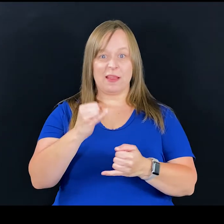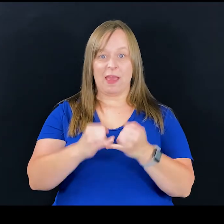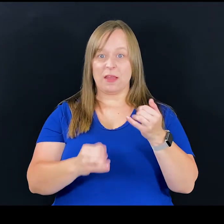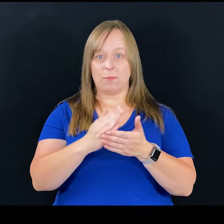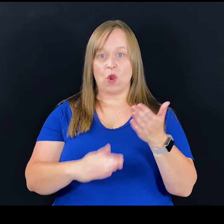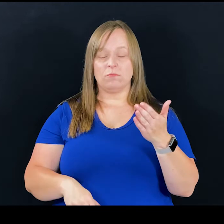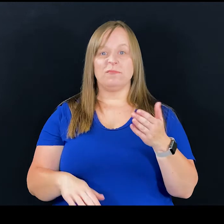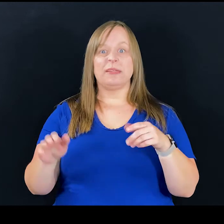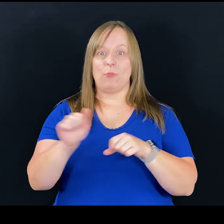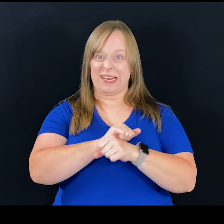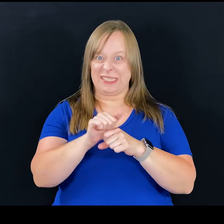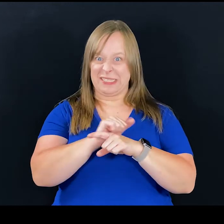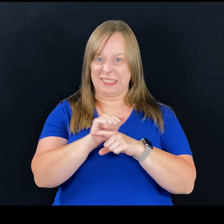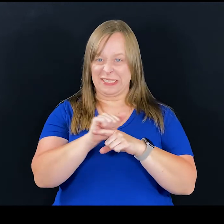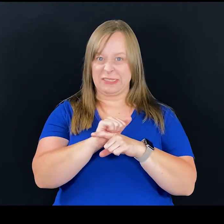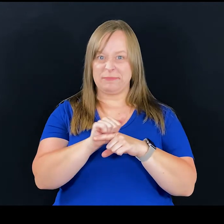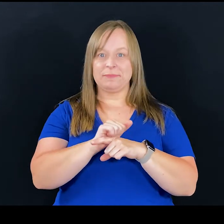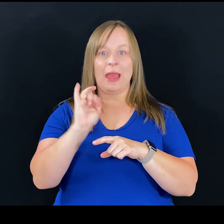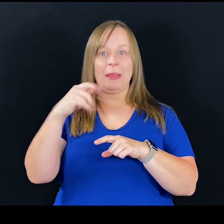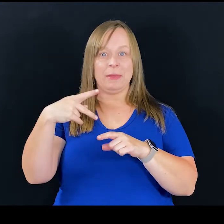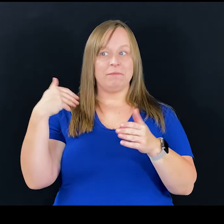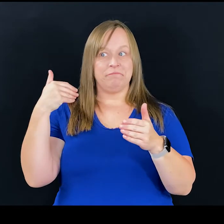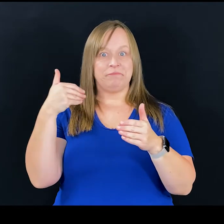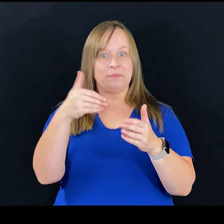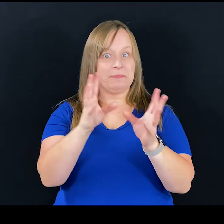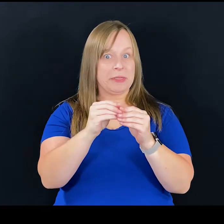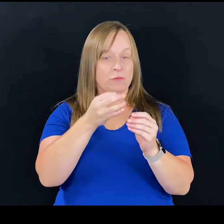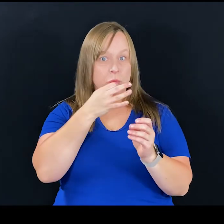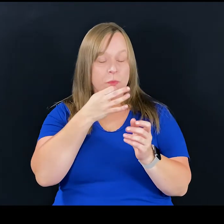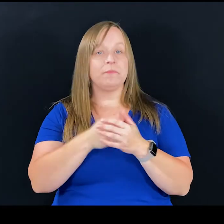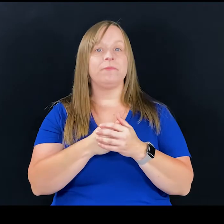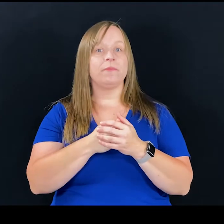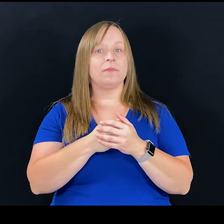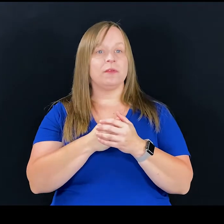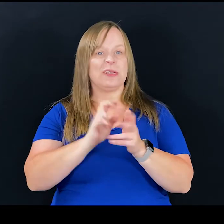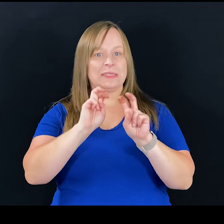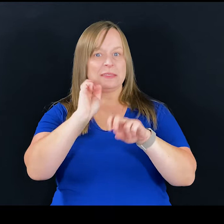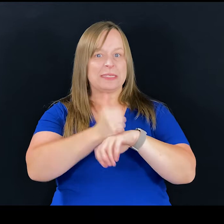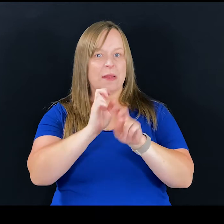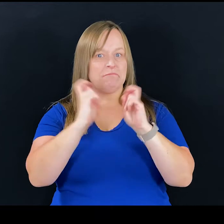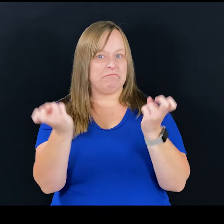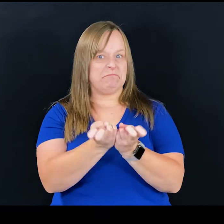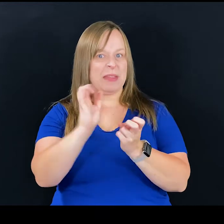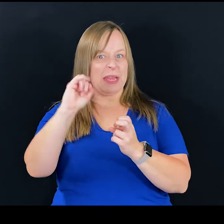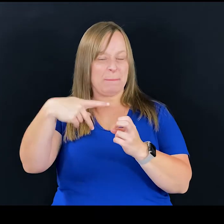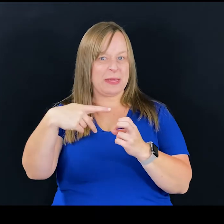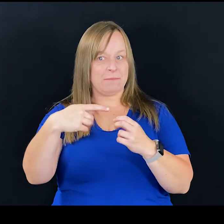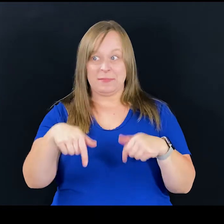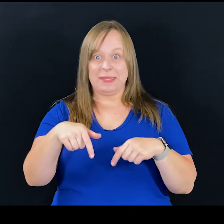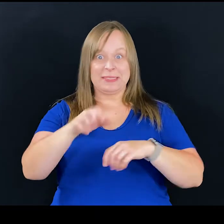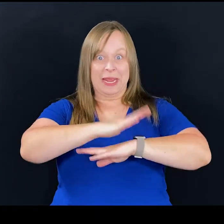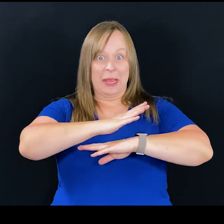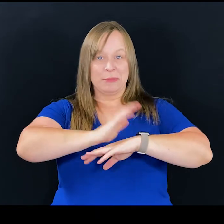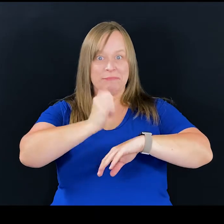The last part is the practice. So as the IEP meeting's coming up, we actually kind of set up the room like an